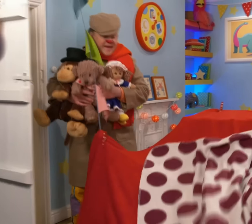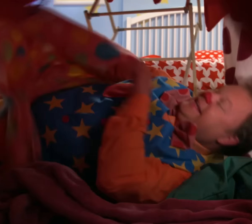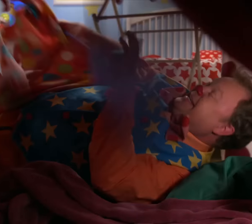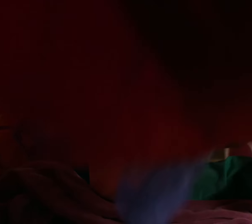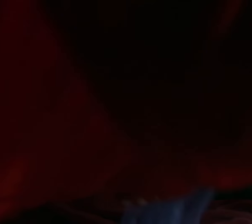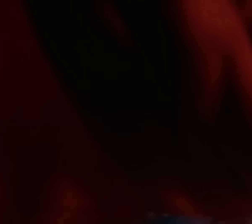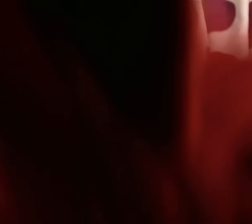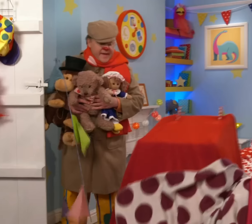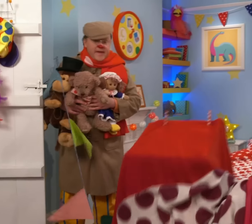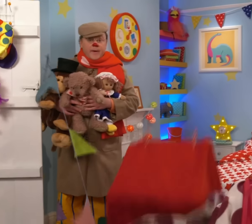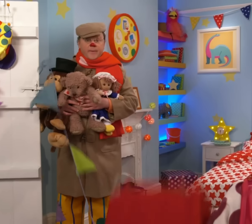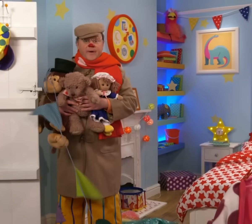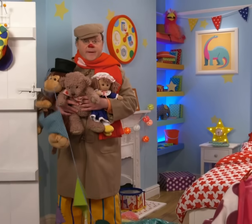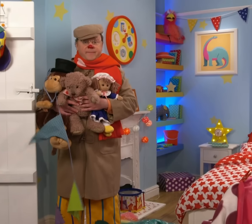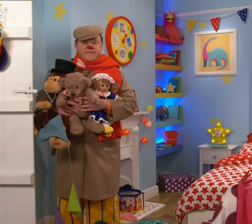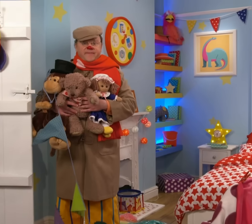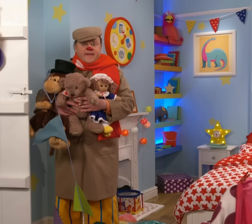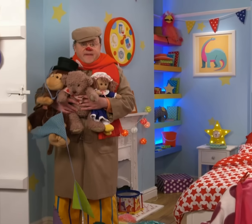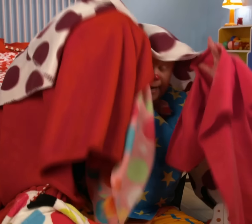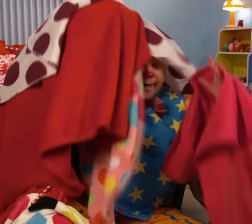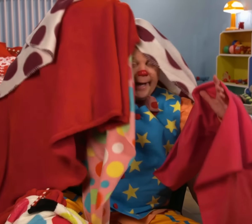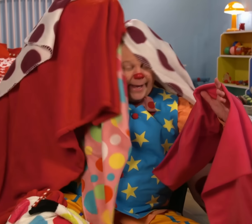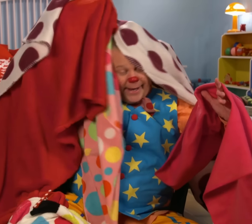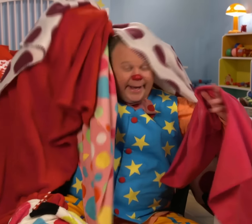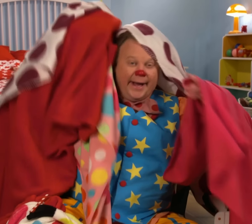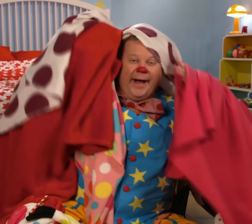Quick! Whoops!